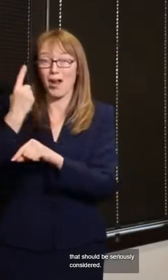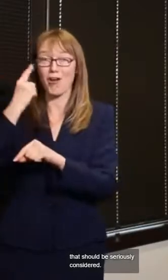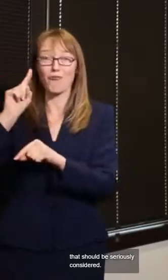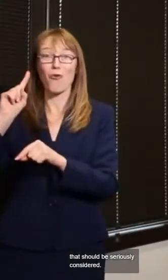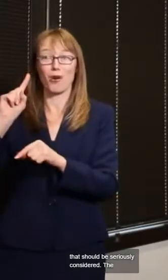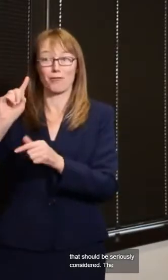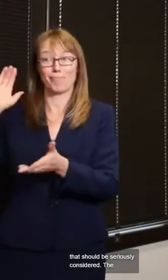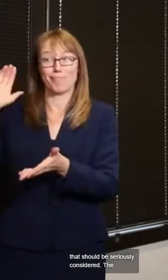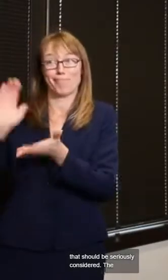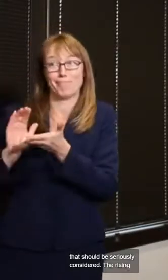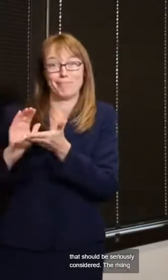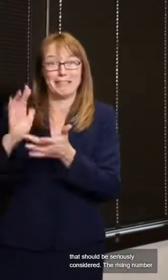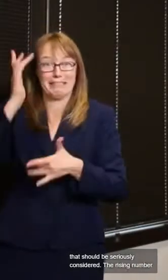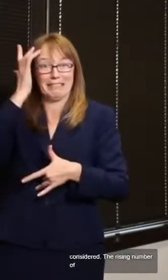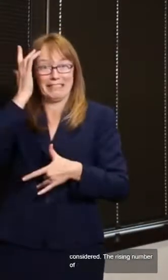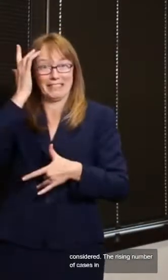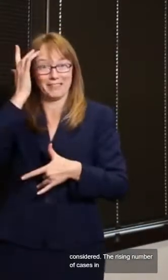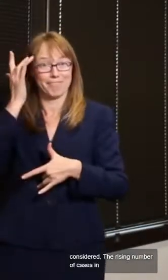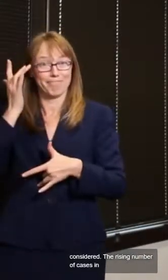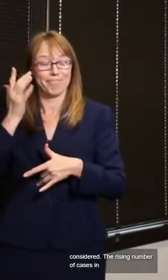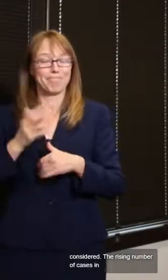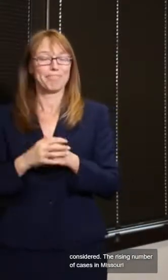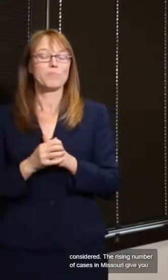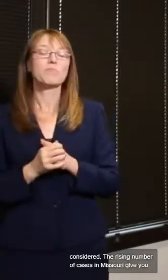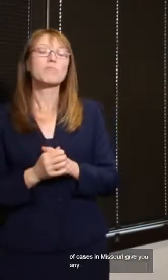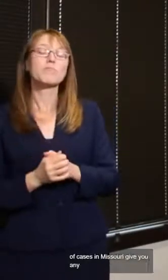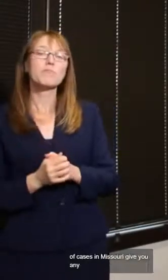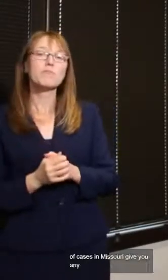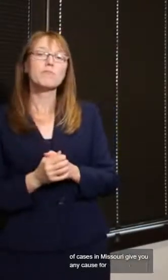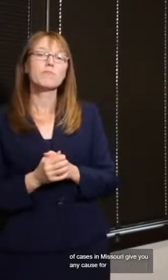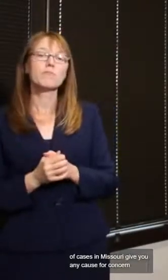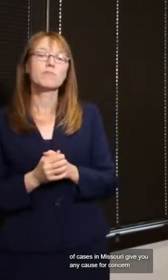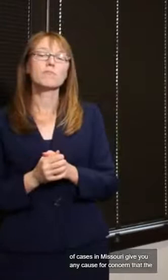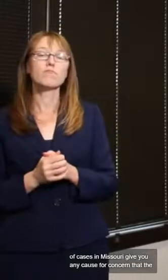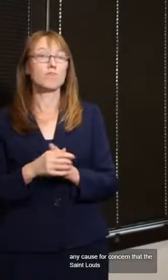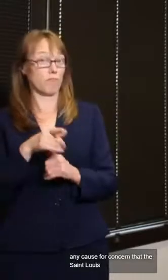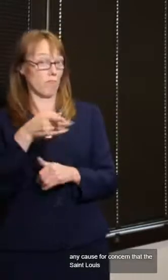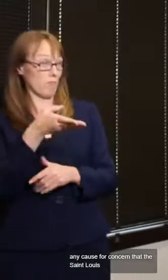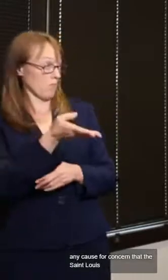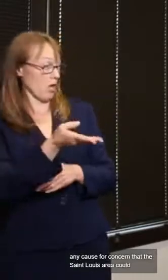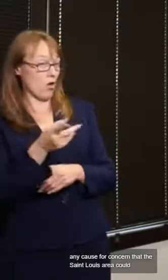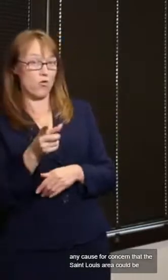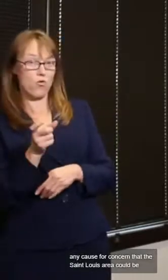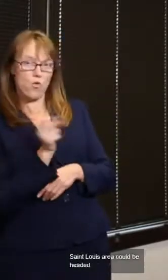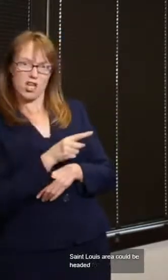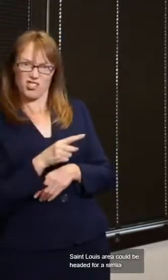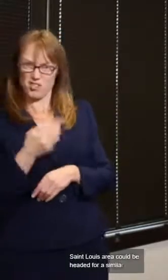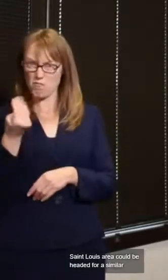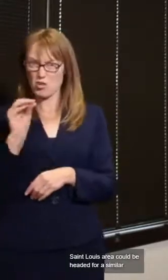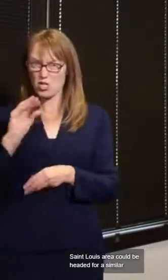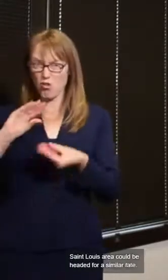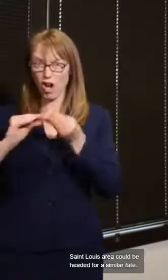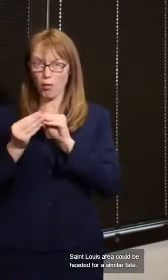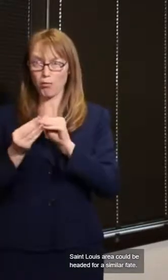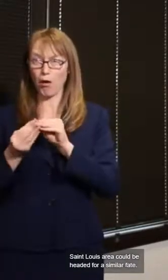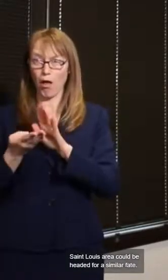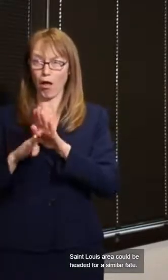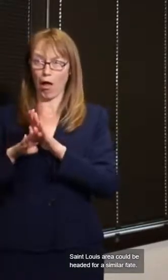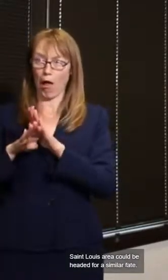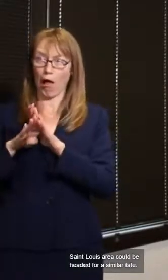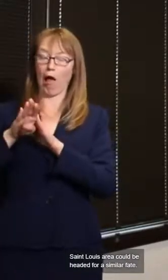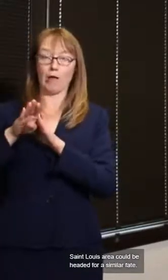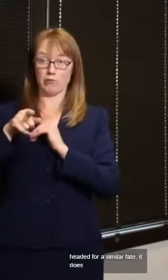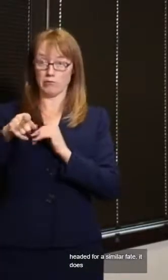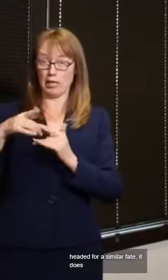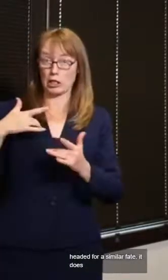Did the rising number of cases in Missouri give you any cause for concern that the St. Louis area could be headed for a similar fate?